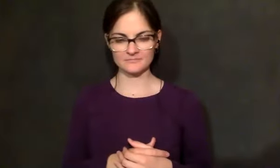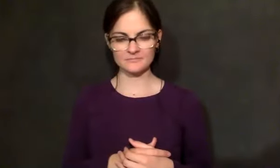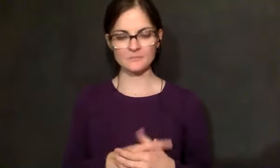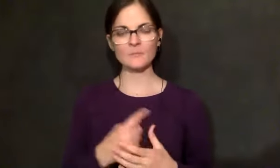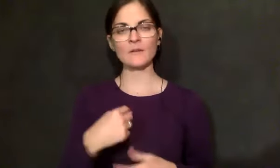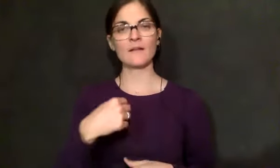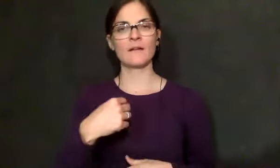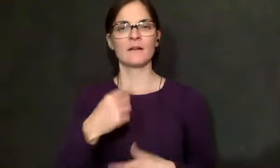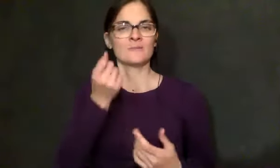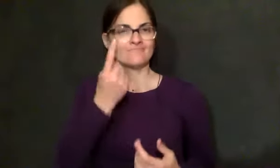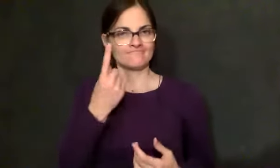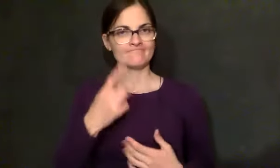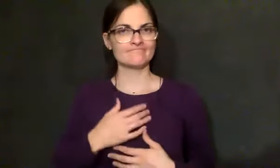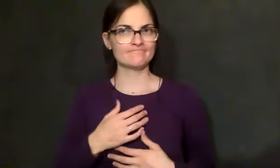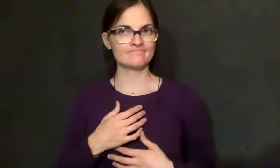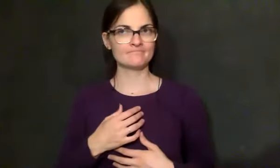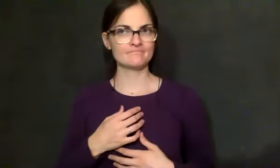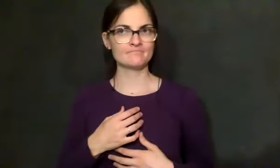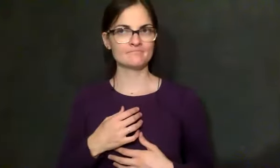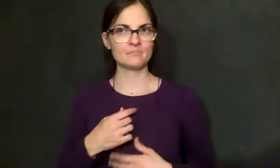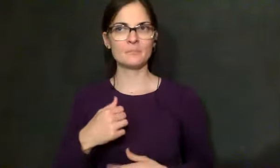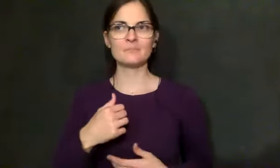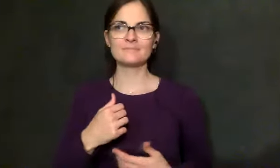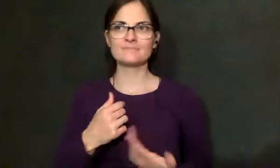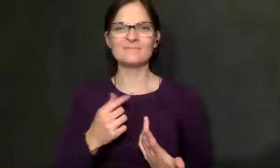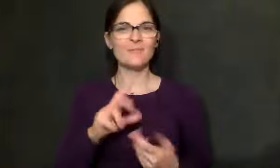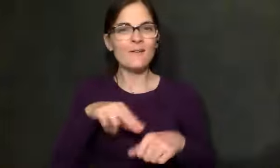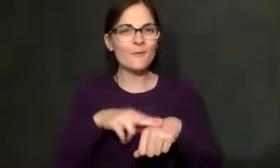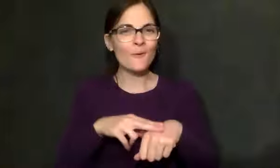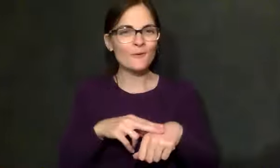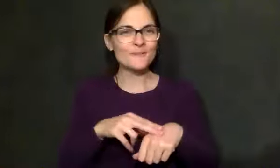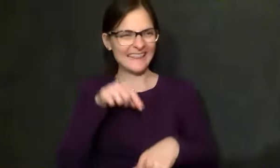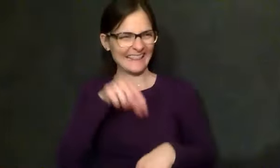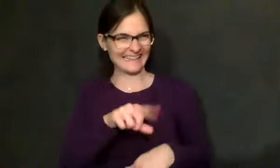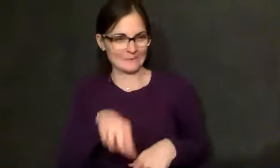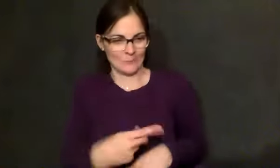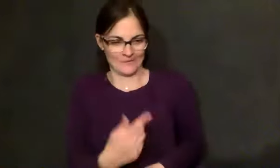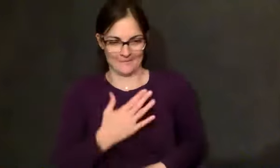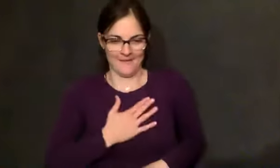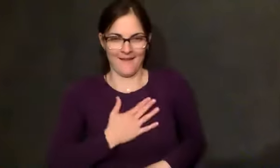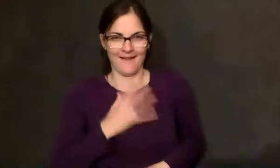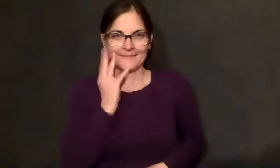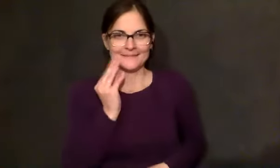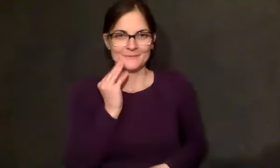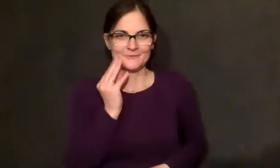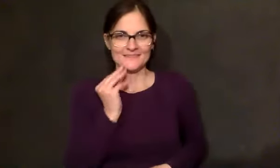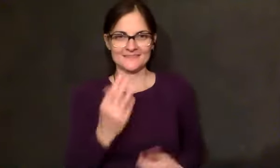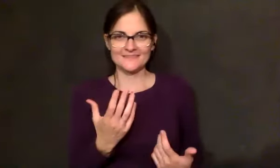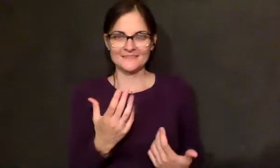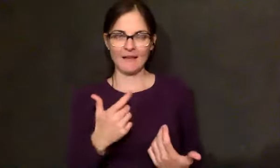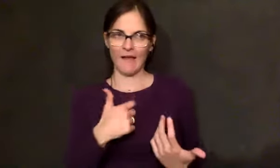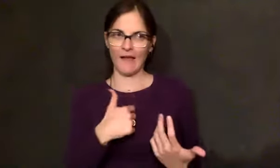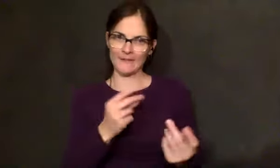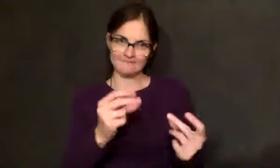my experience in Al-Anon of having a sponsor, because I got a sponsor straight away. It as I said to you, I didn't stick